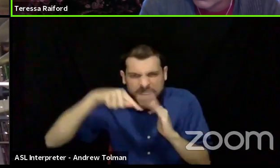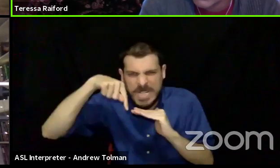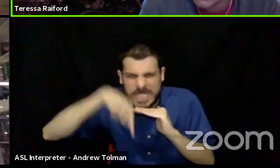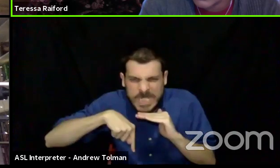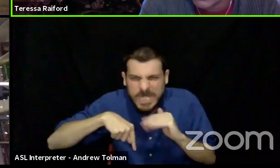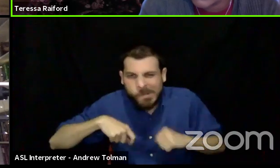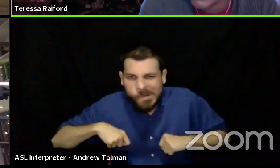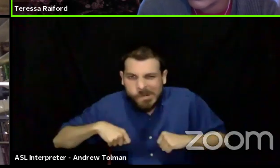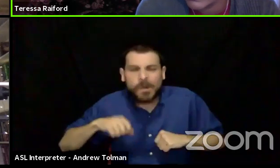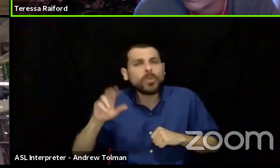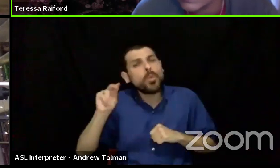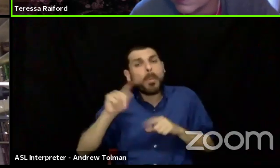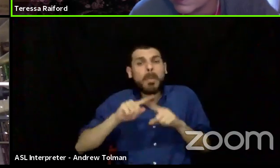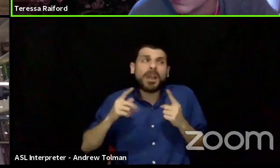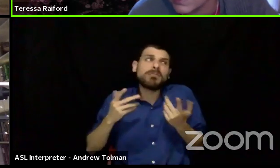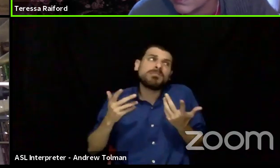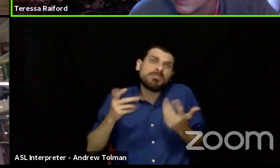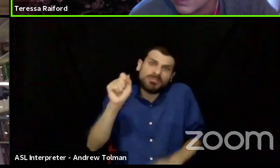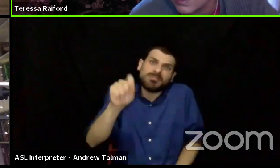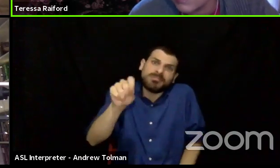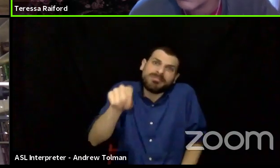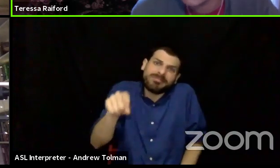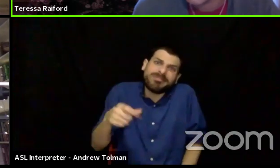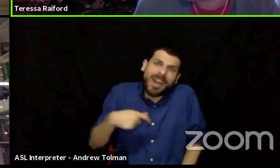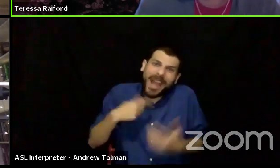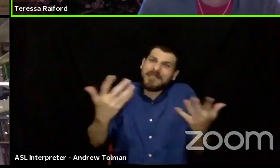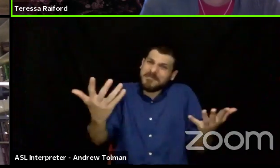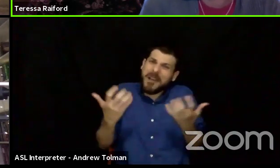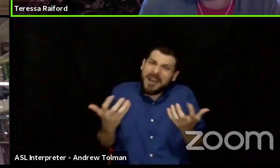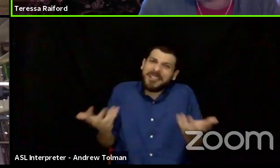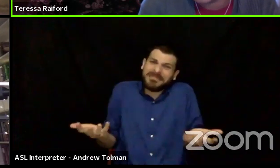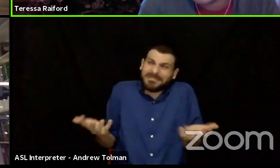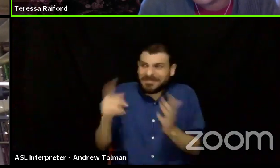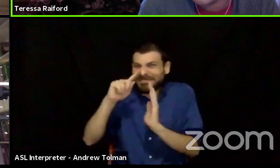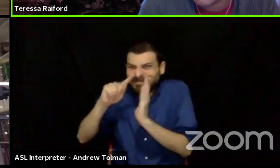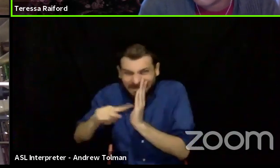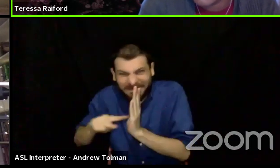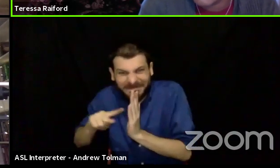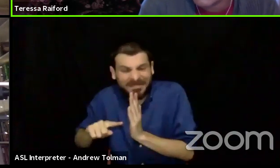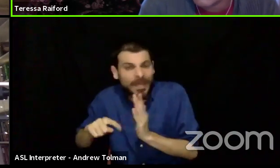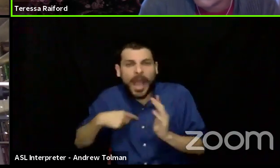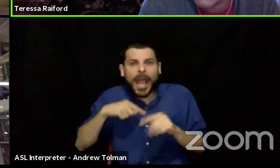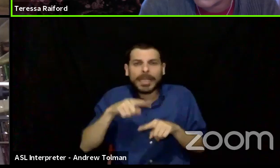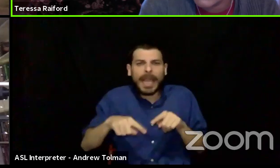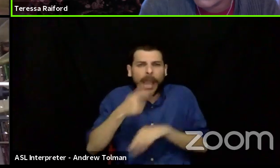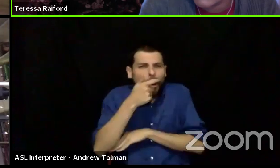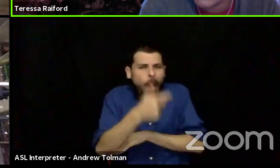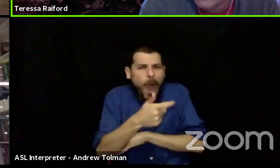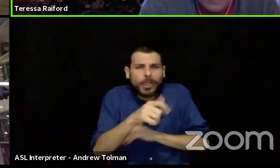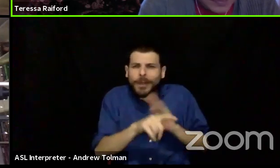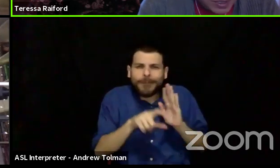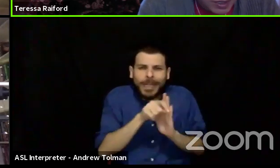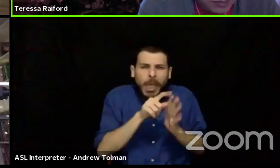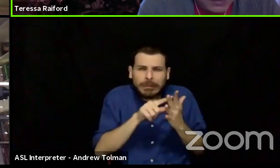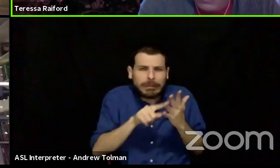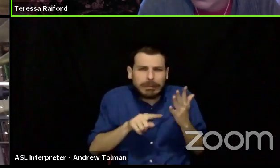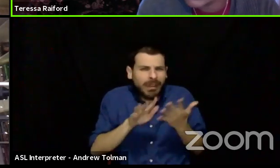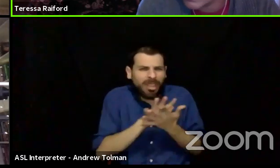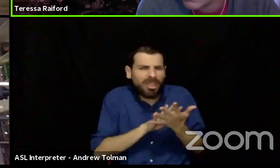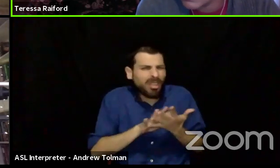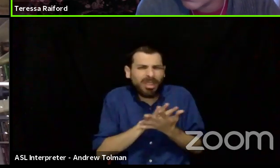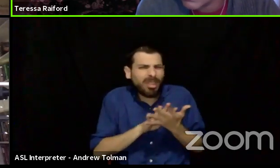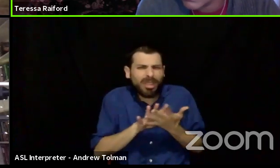trust anything. I can't even get any understanding of these processes through YouTube when I'm watching those videos. So